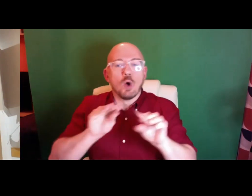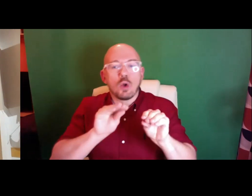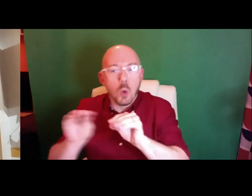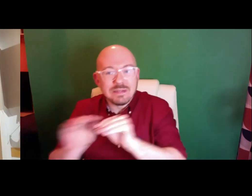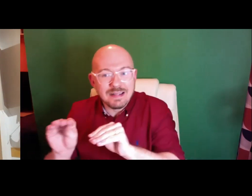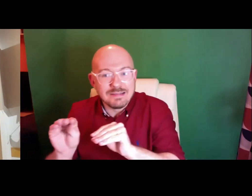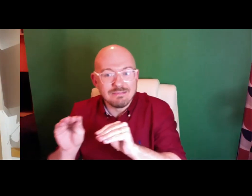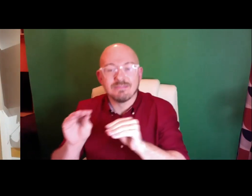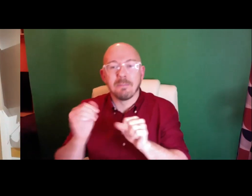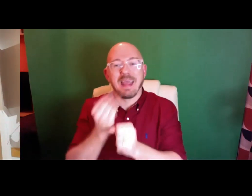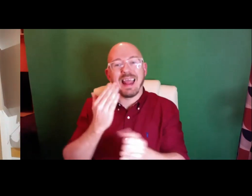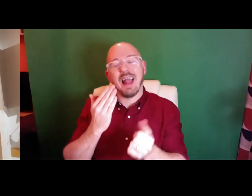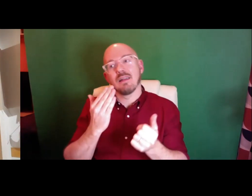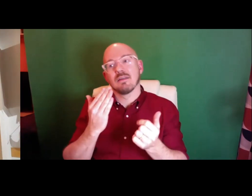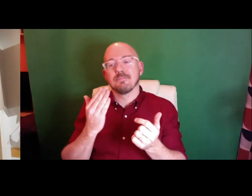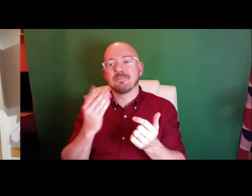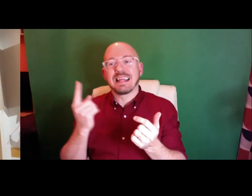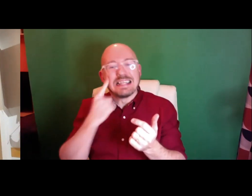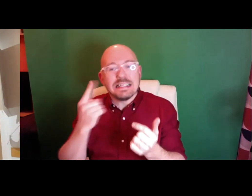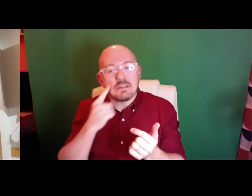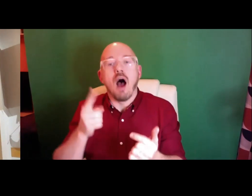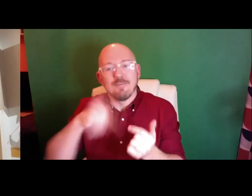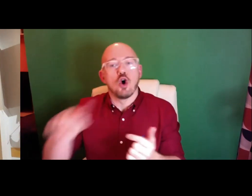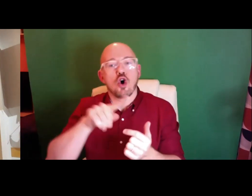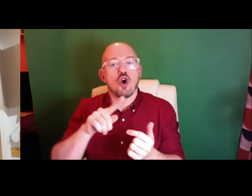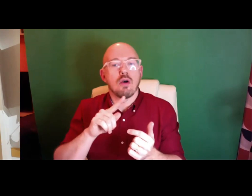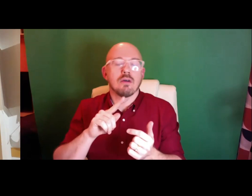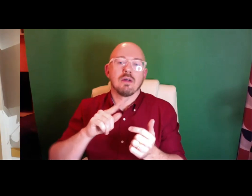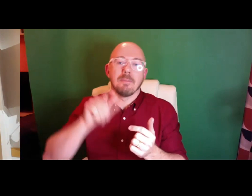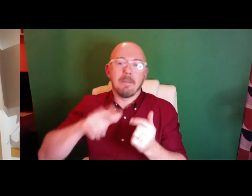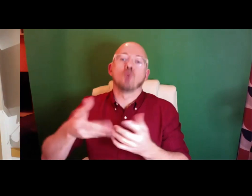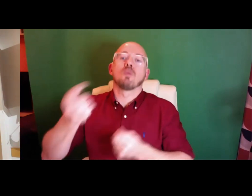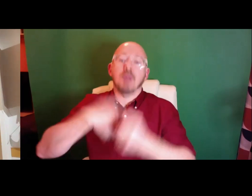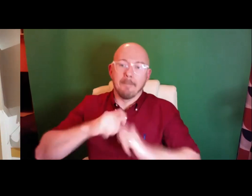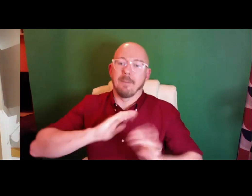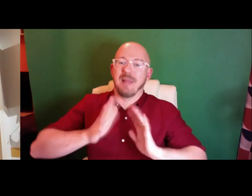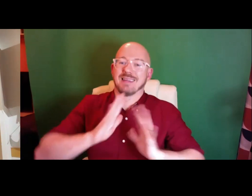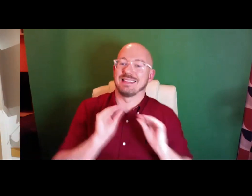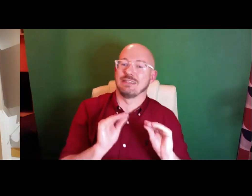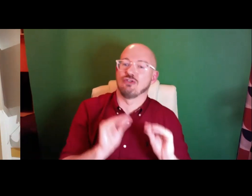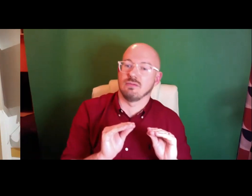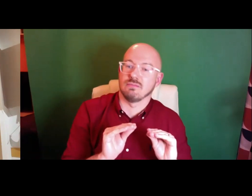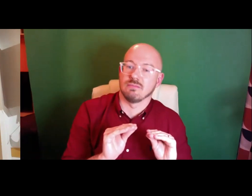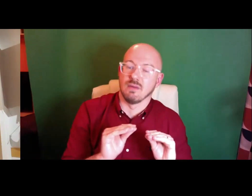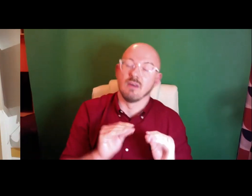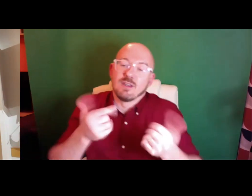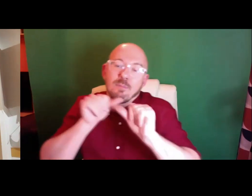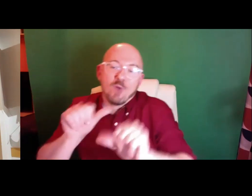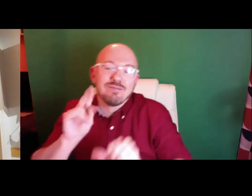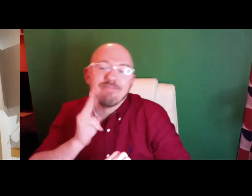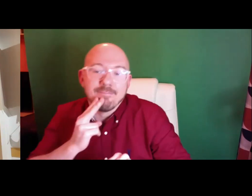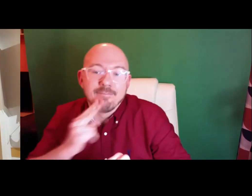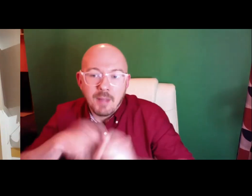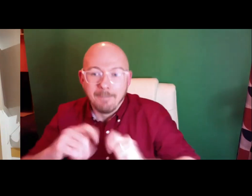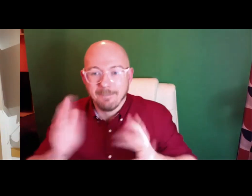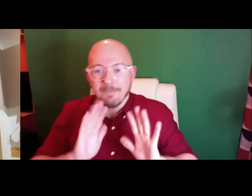us in Scotland and in Wales. So we need to establish different courses, make it easier for deaf people to